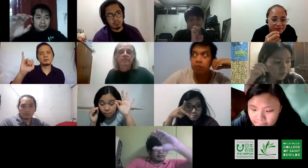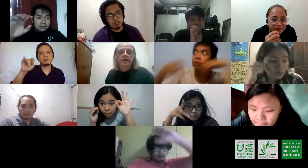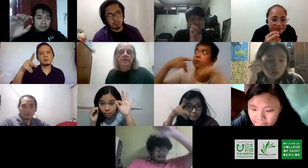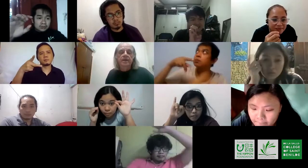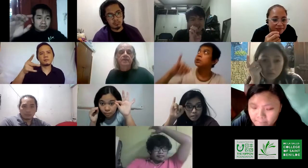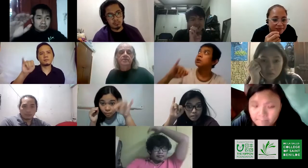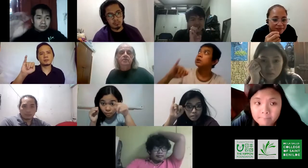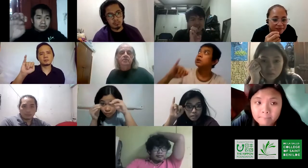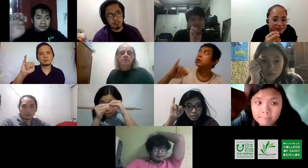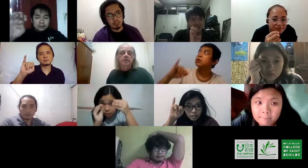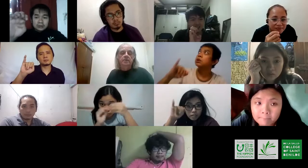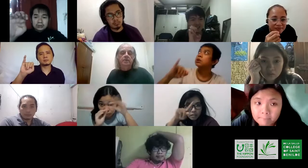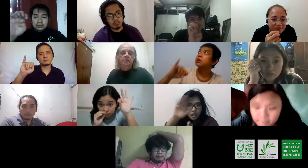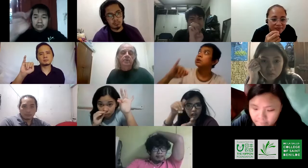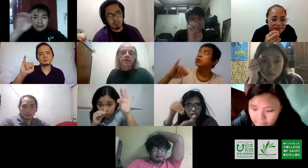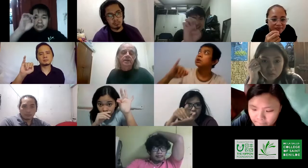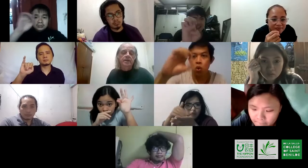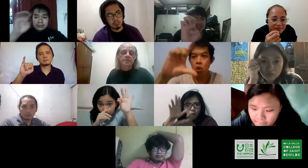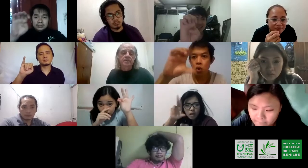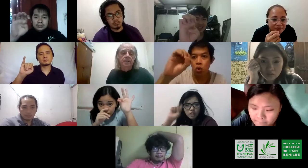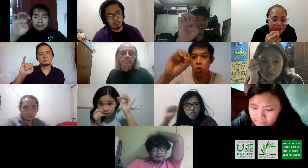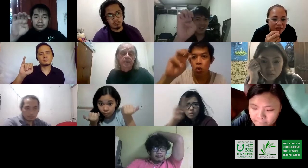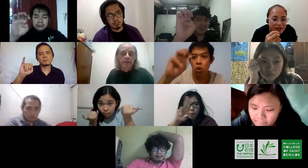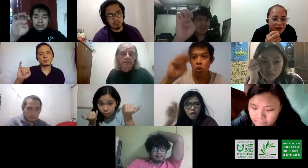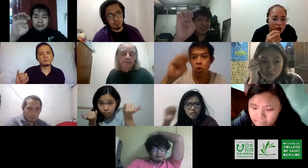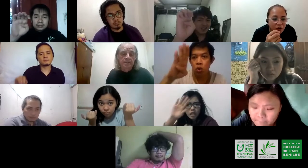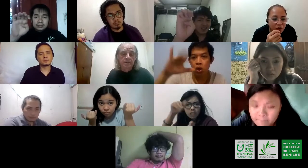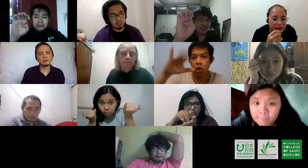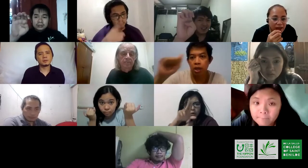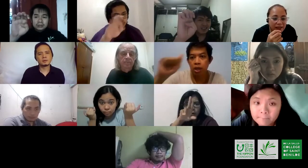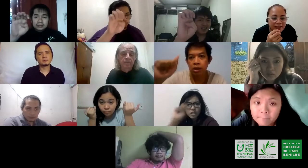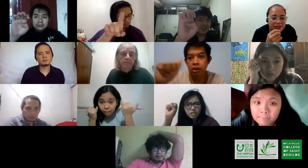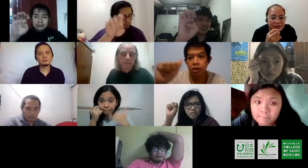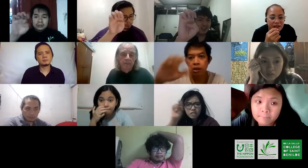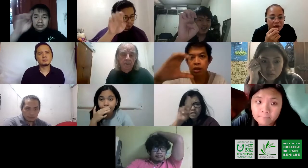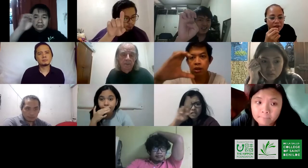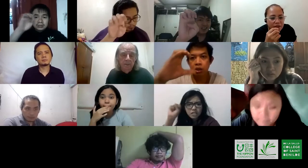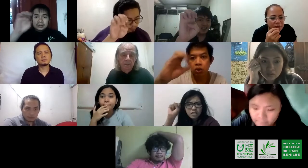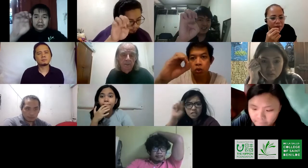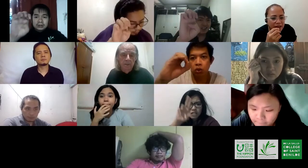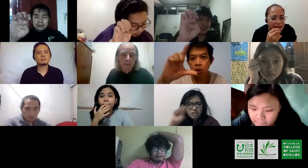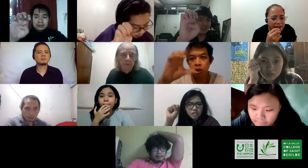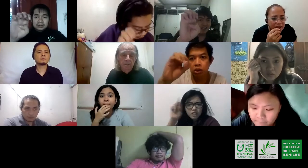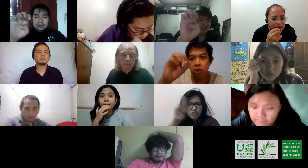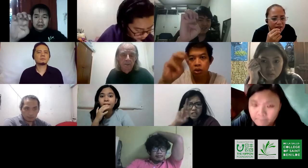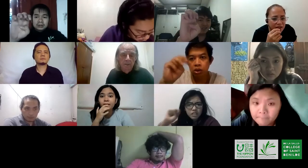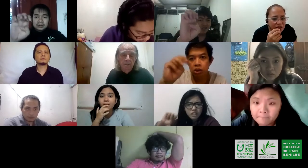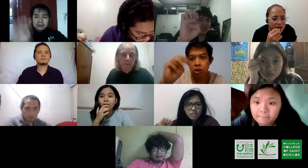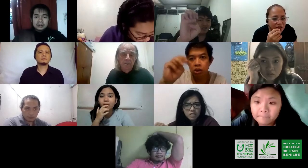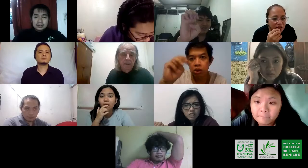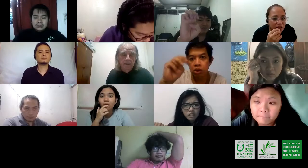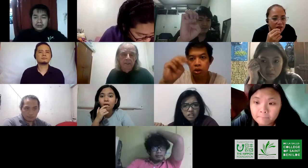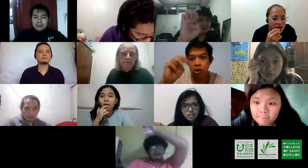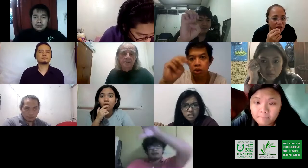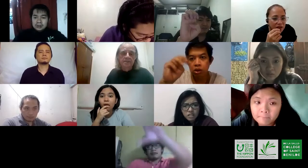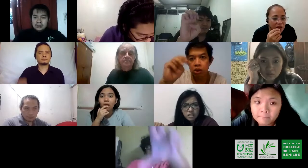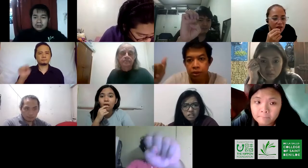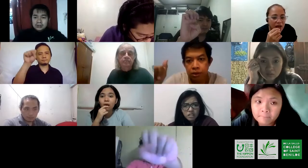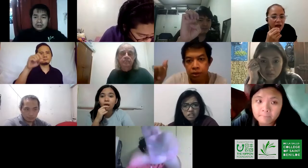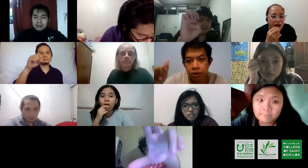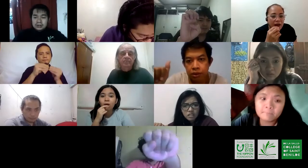You can find the answer in your handouts, but it is. Kayla is asking, are we in number 9?